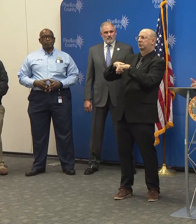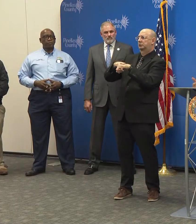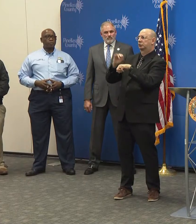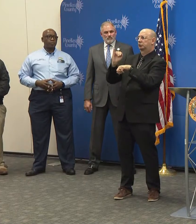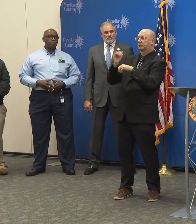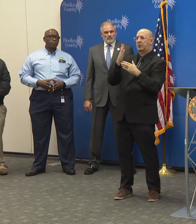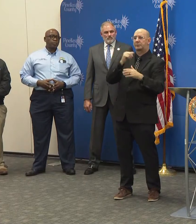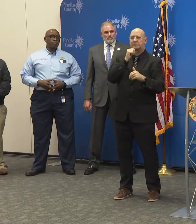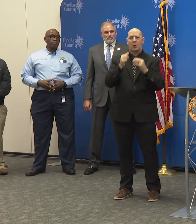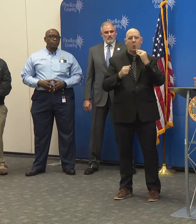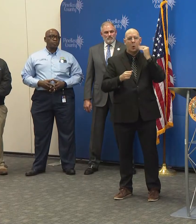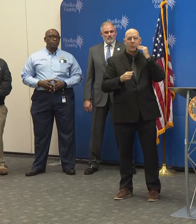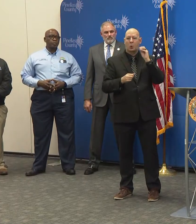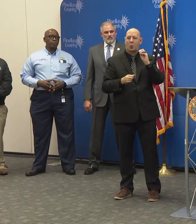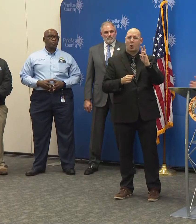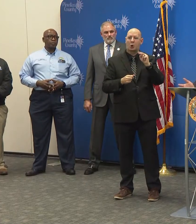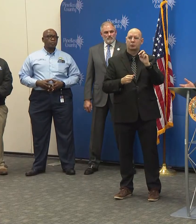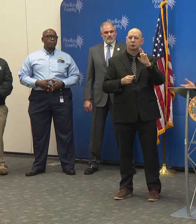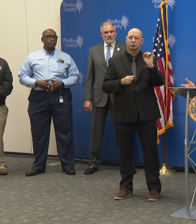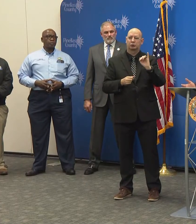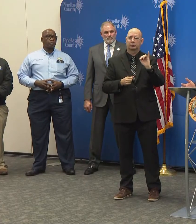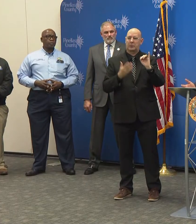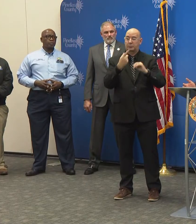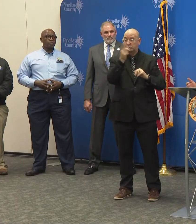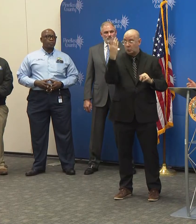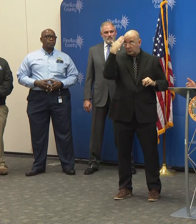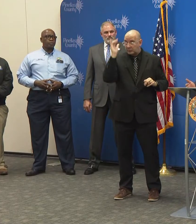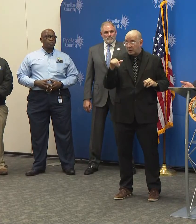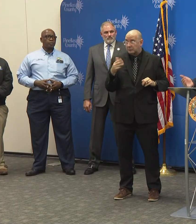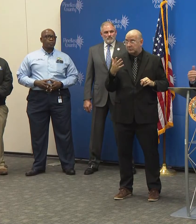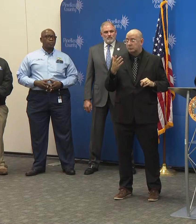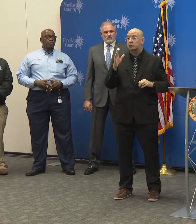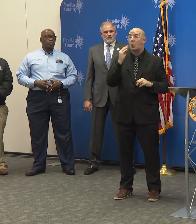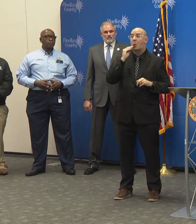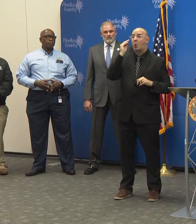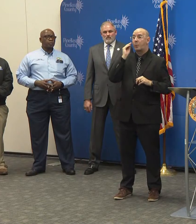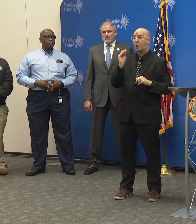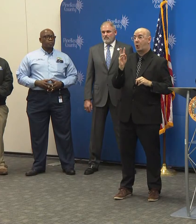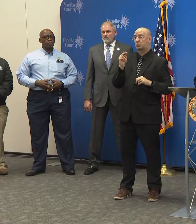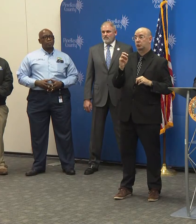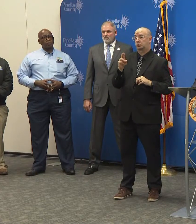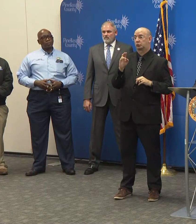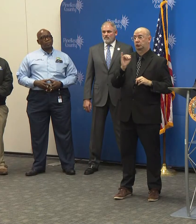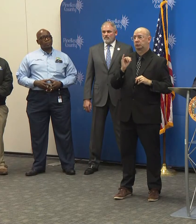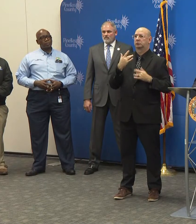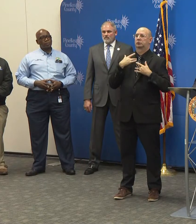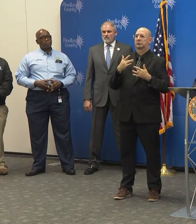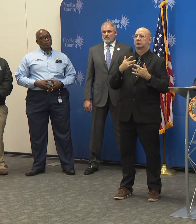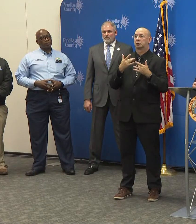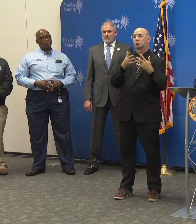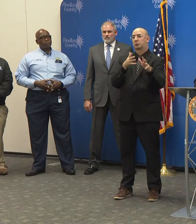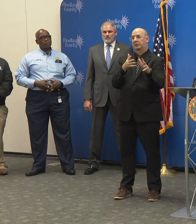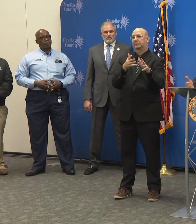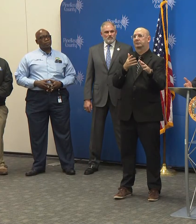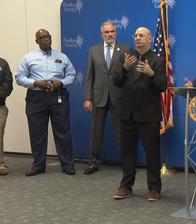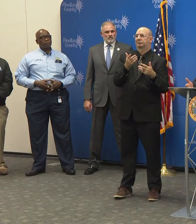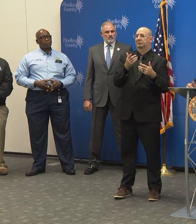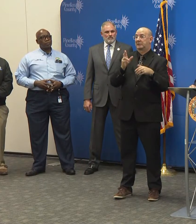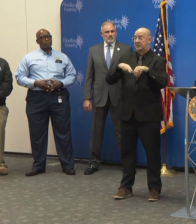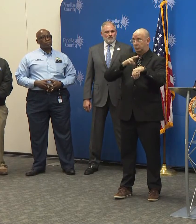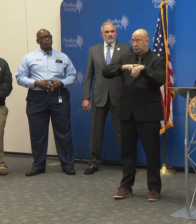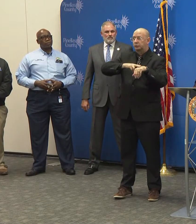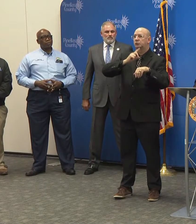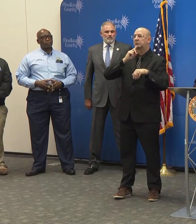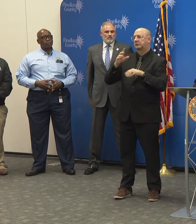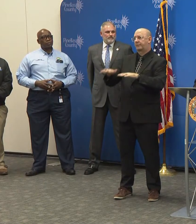people know this, but not everyone. Your homeowners really is the wind coverage, and the flood is the water coverage for as